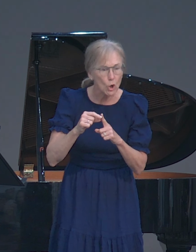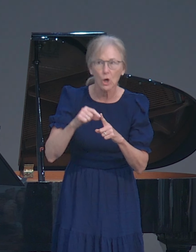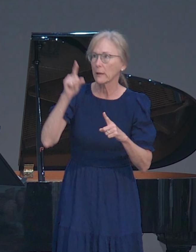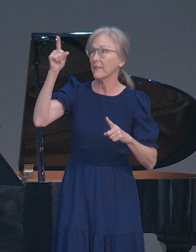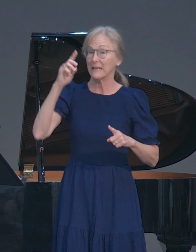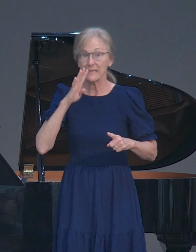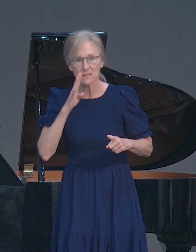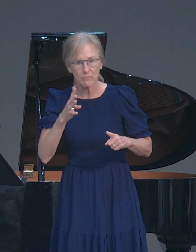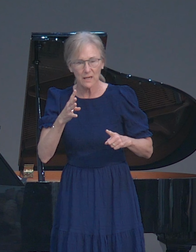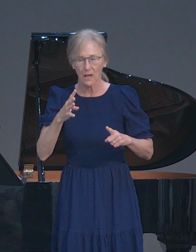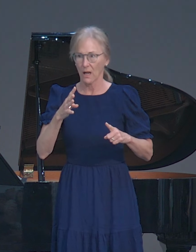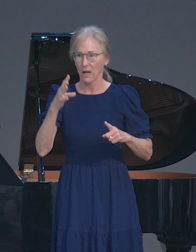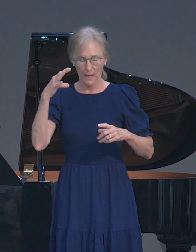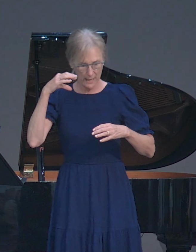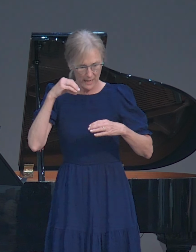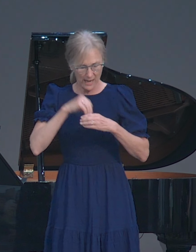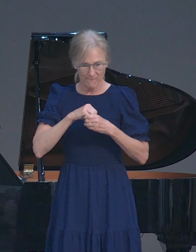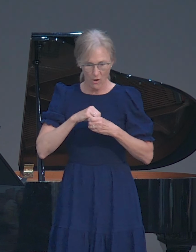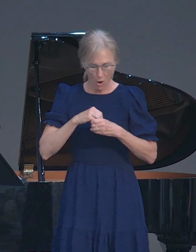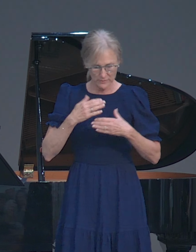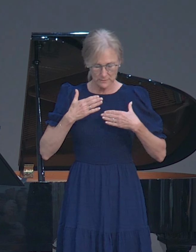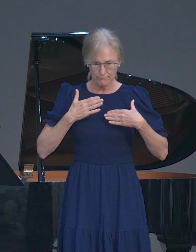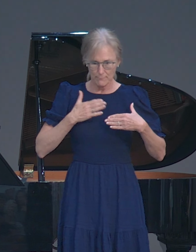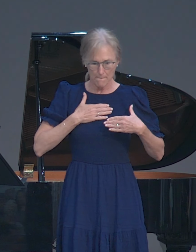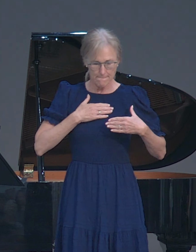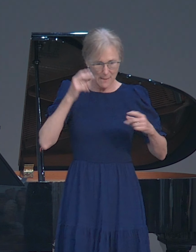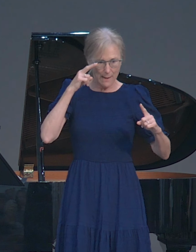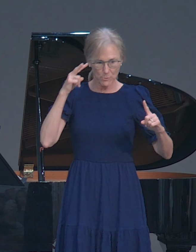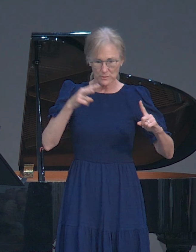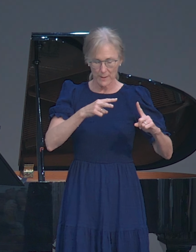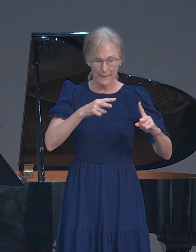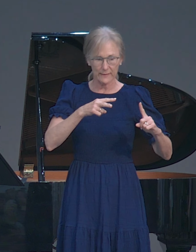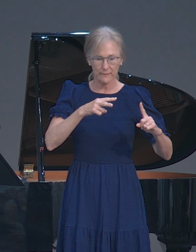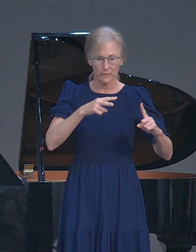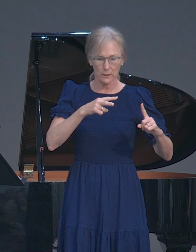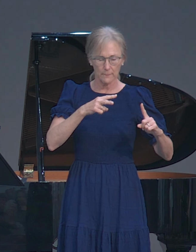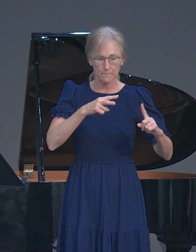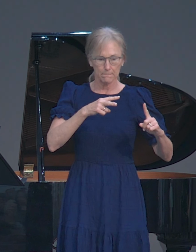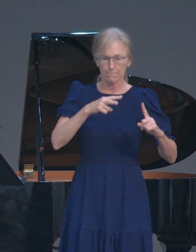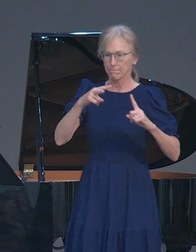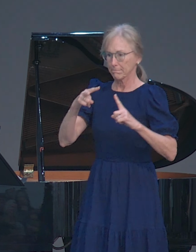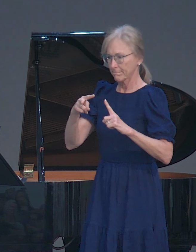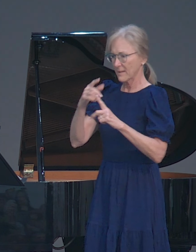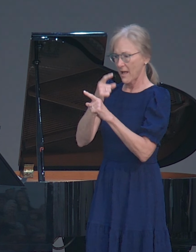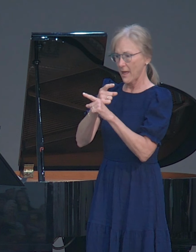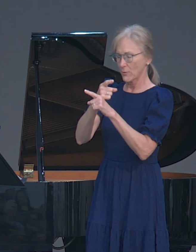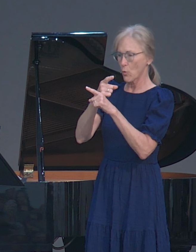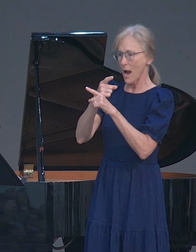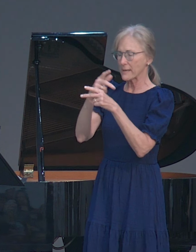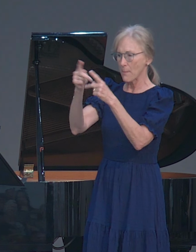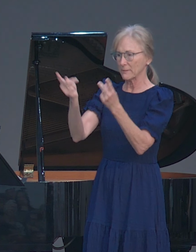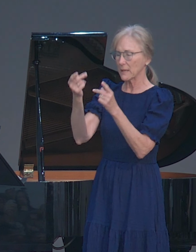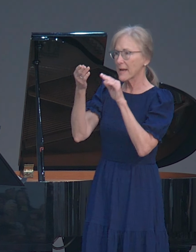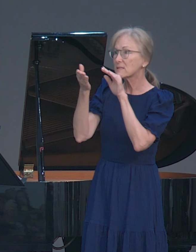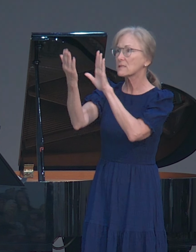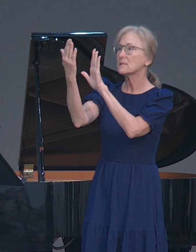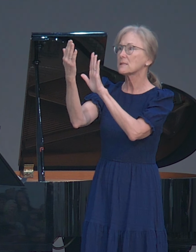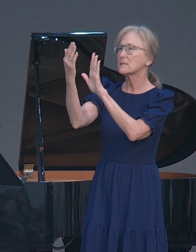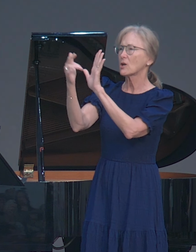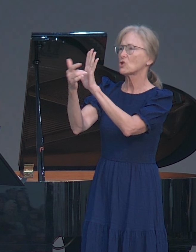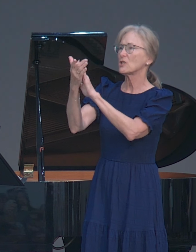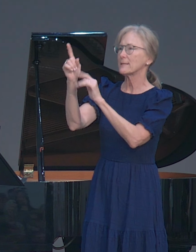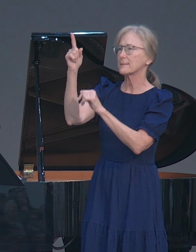speaking, involves setting our perspective in the right place, rooting it in the sacrifice of Jesus, the